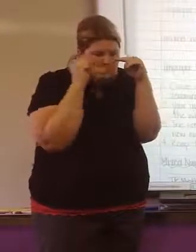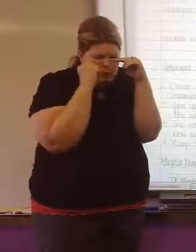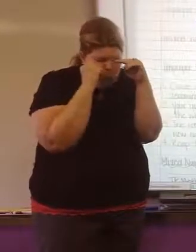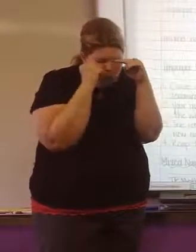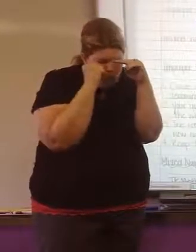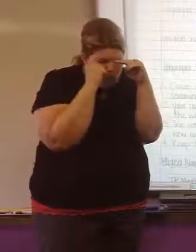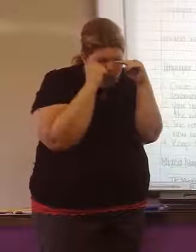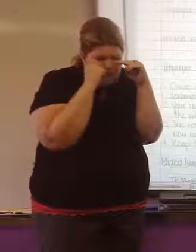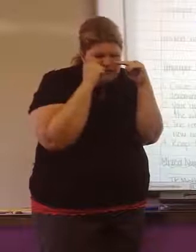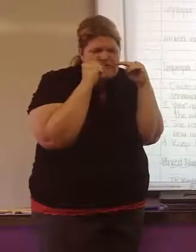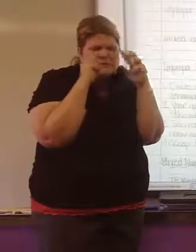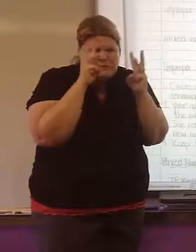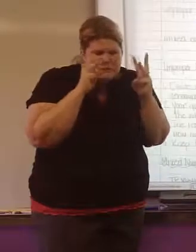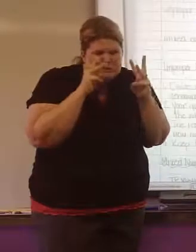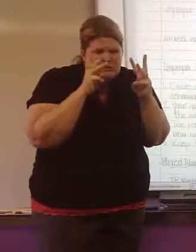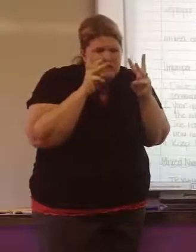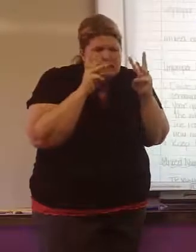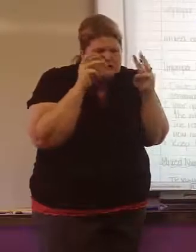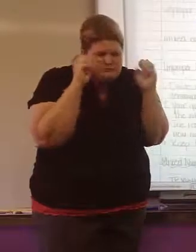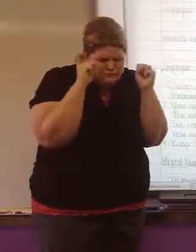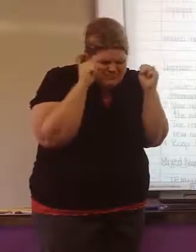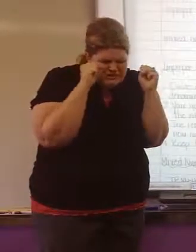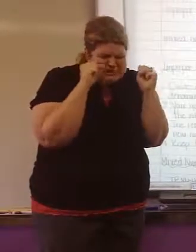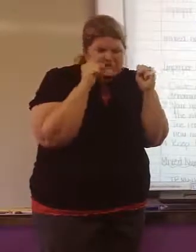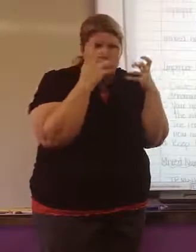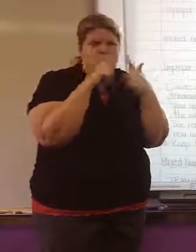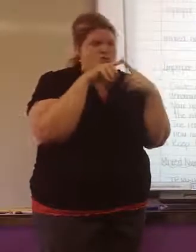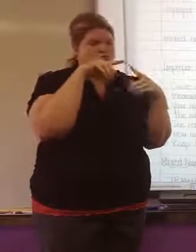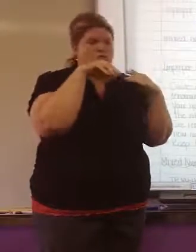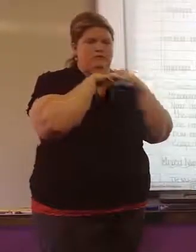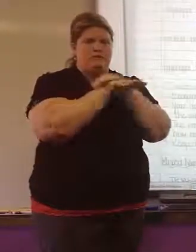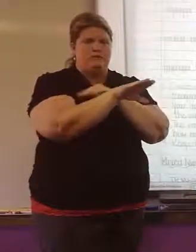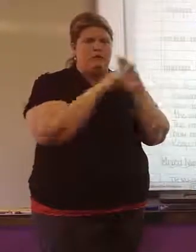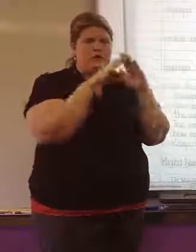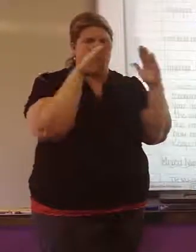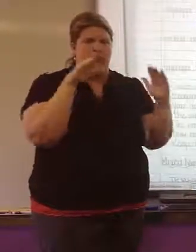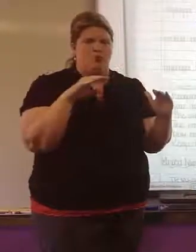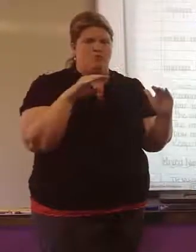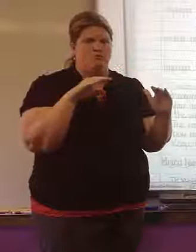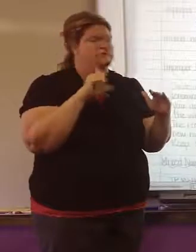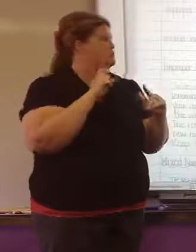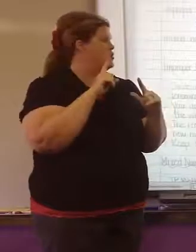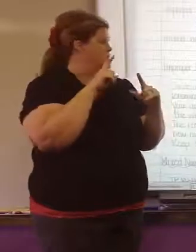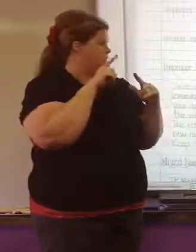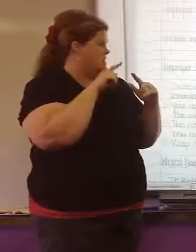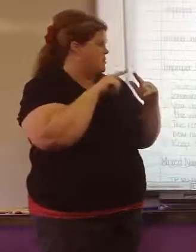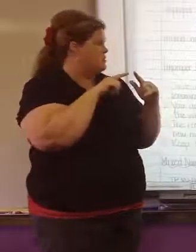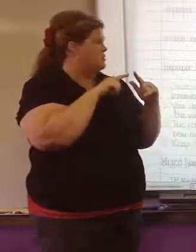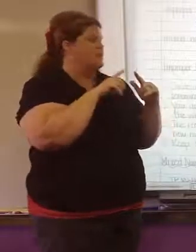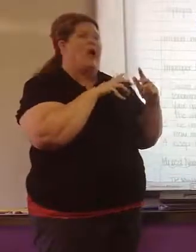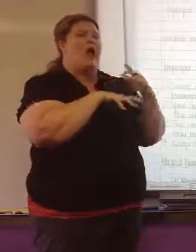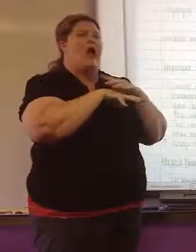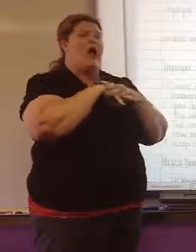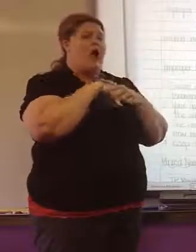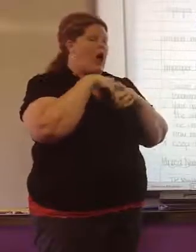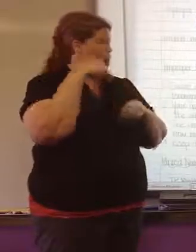cold. It's the winter. He's freezing. And he wants to go inside a house. So he comes out